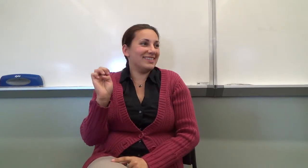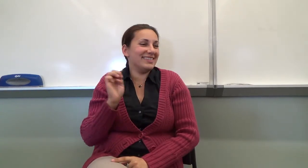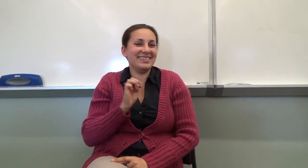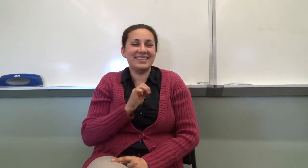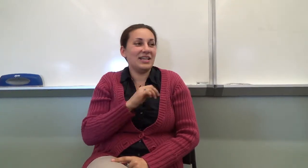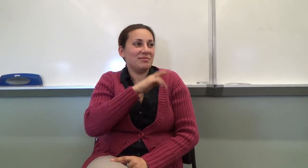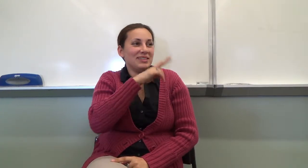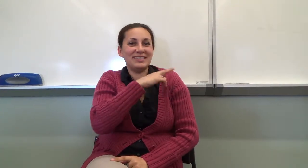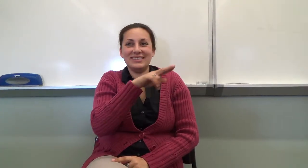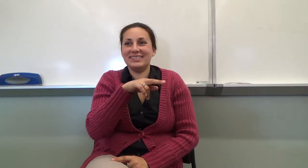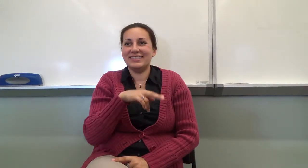Everyone okay?